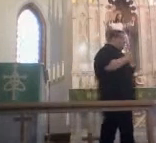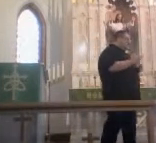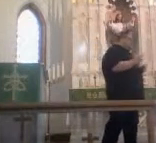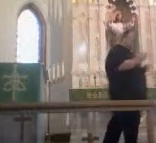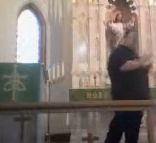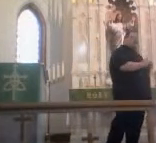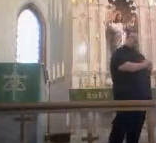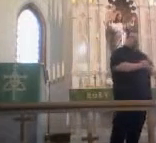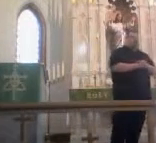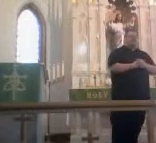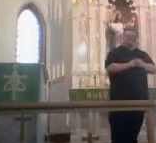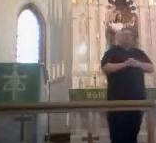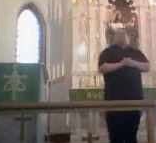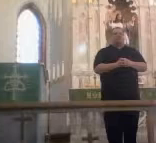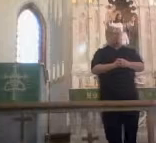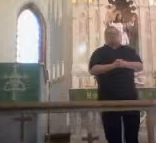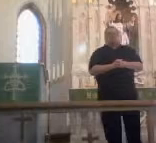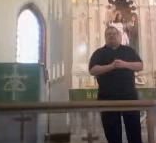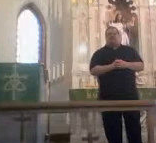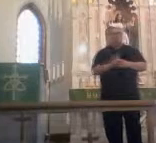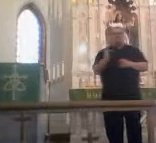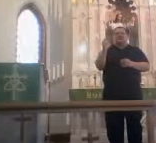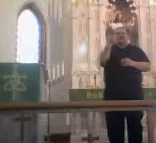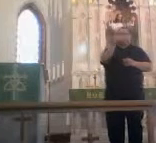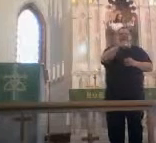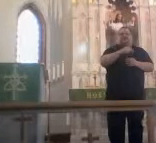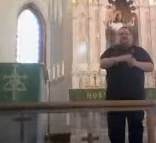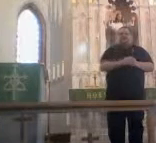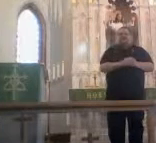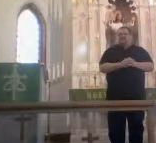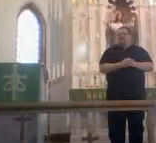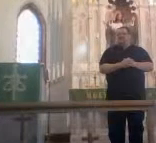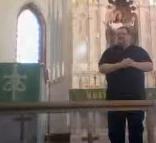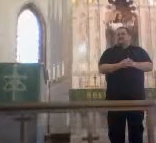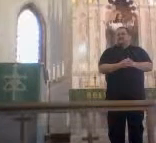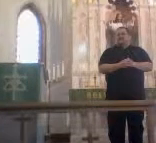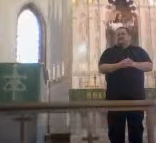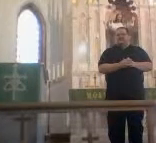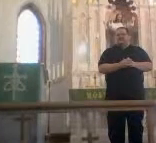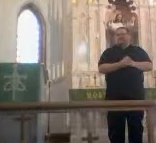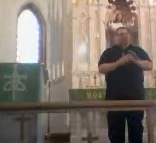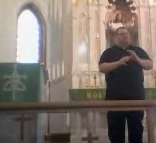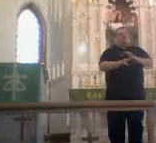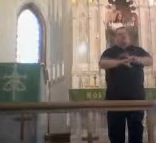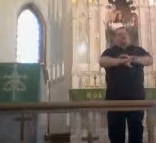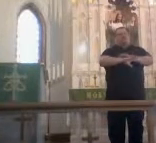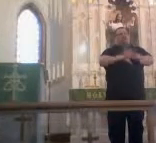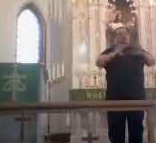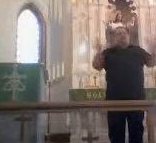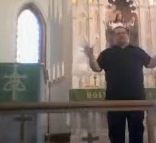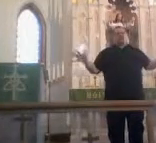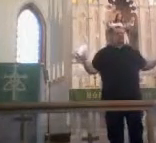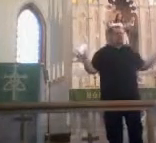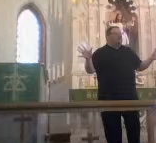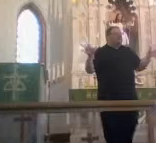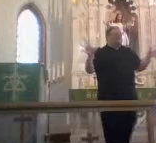the angel of the Lord, what that means is Jesus. Jesus is all over the